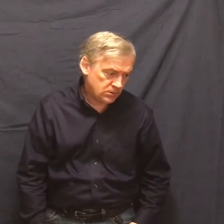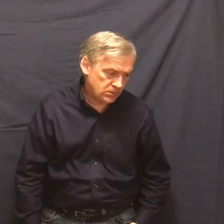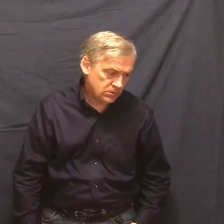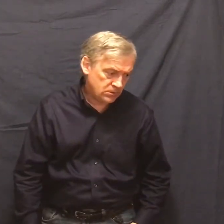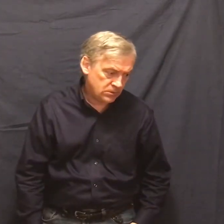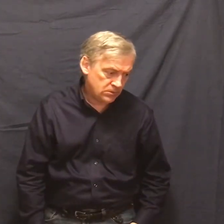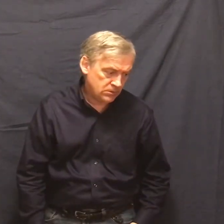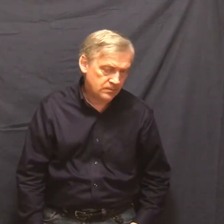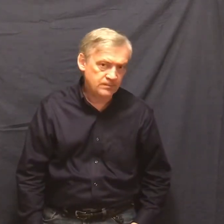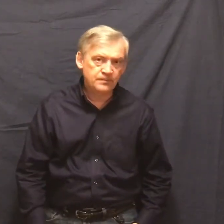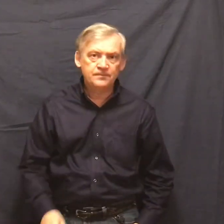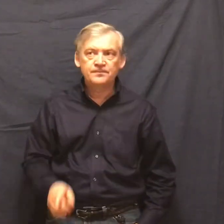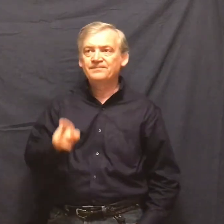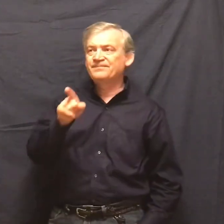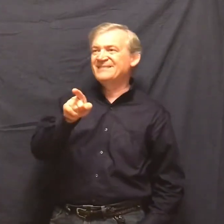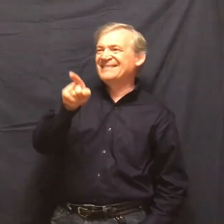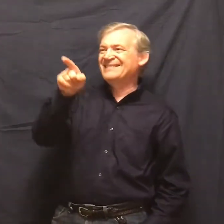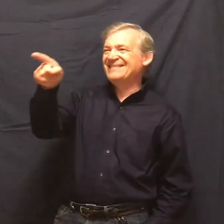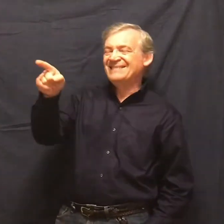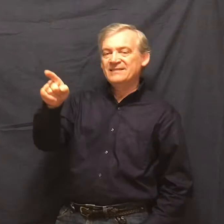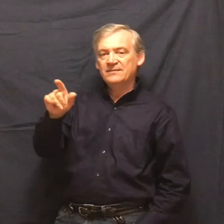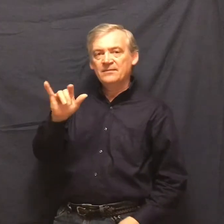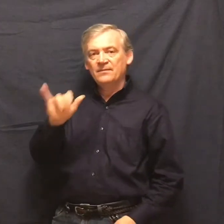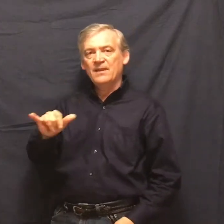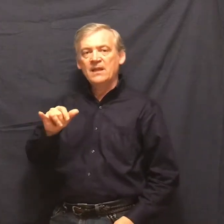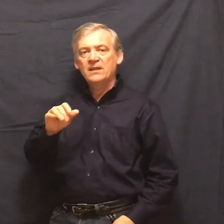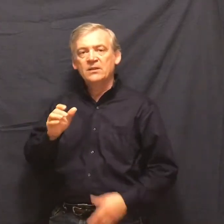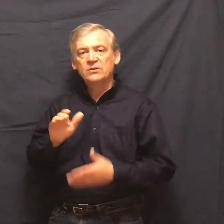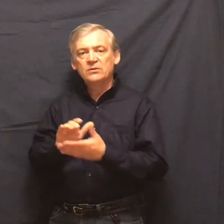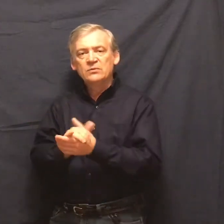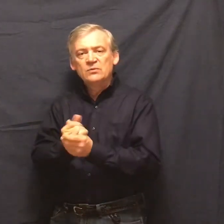From the washroom nearby came the sound of running water and rattling basins.